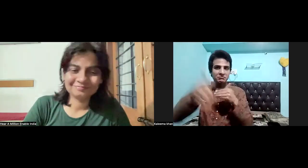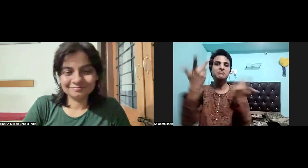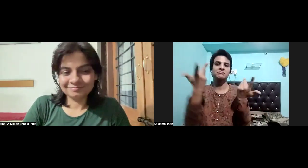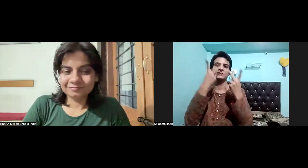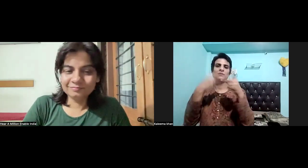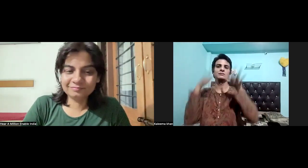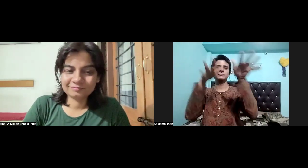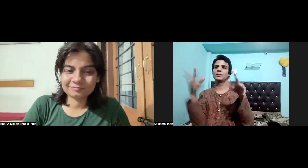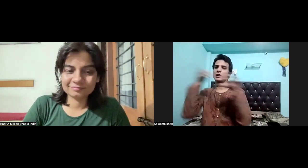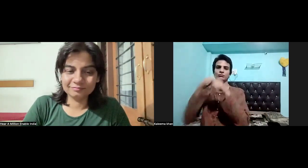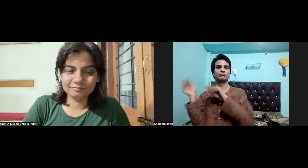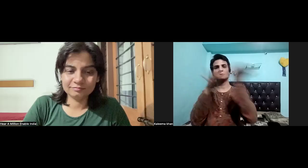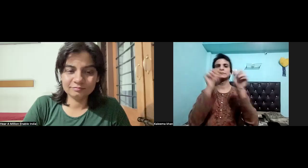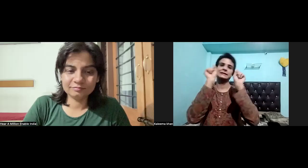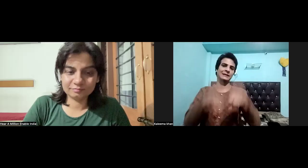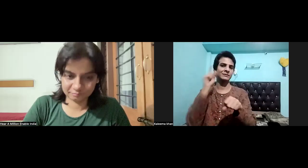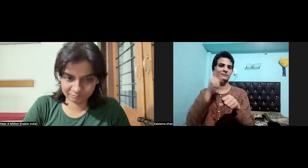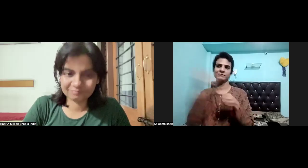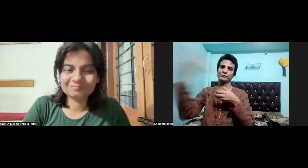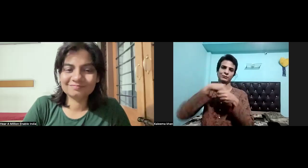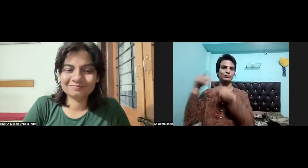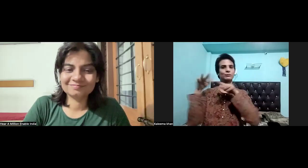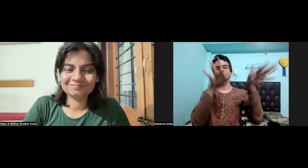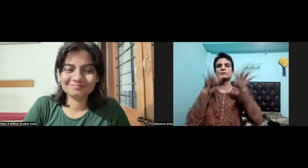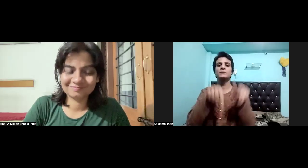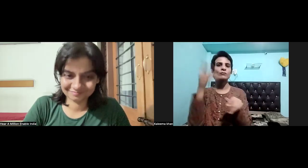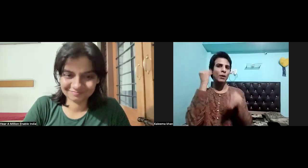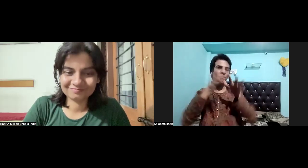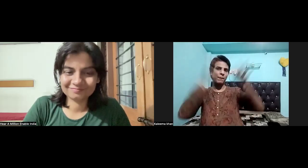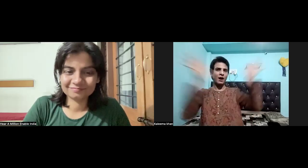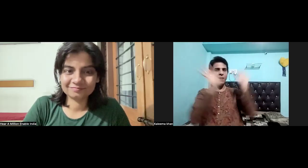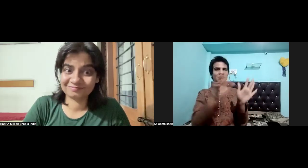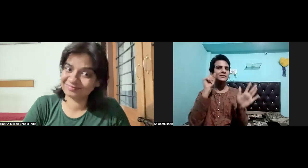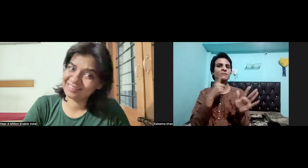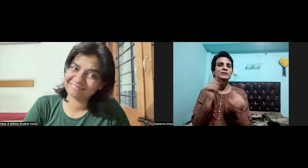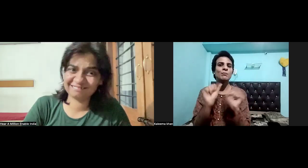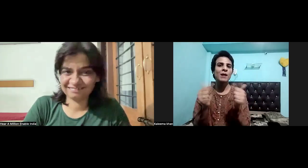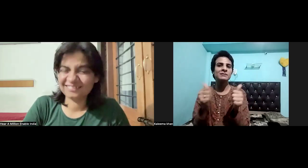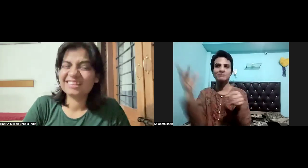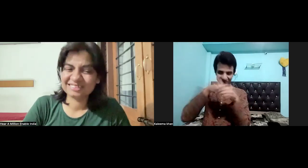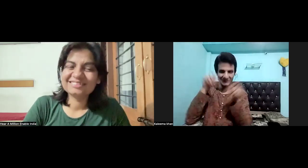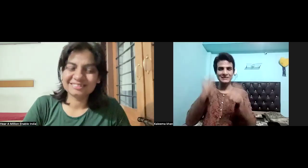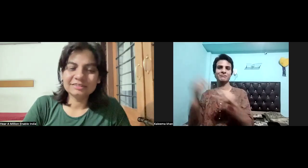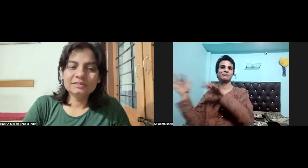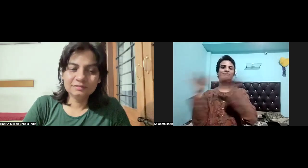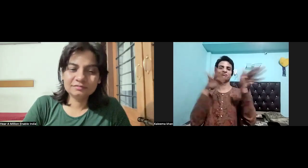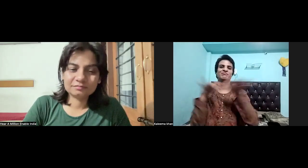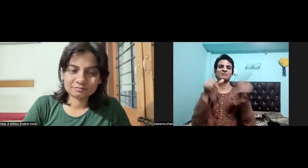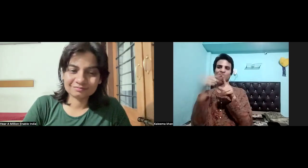It's Pride month again. I'm waiting for updates. If definitely it's here, I would definitely involve myself.